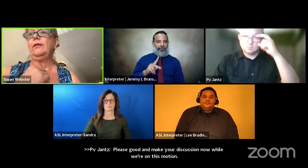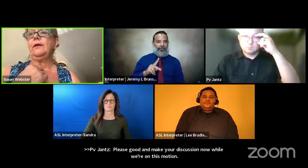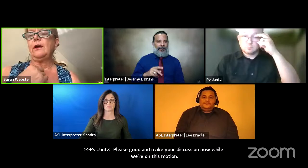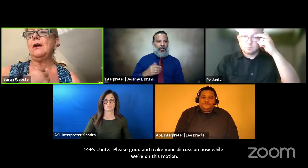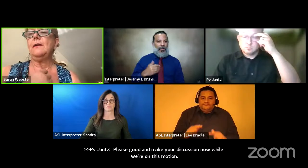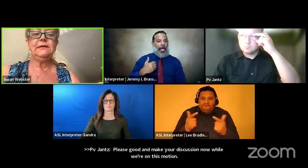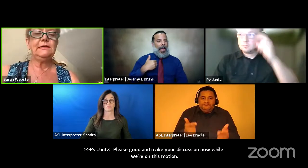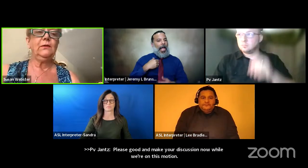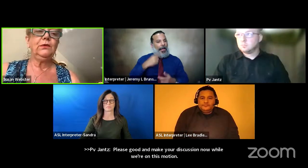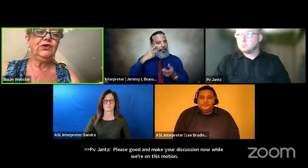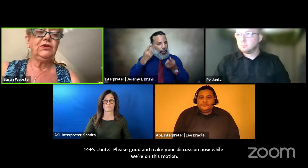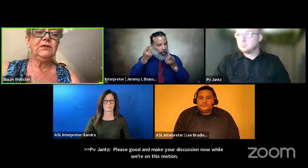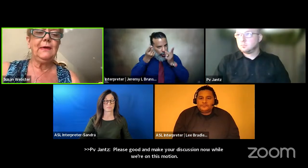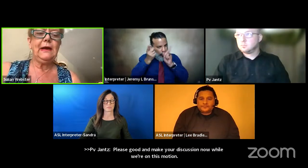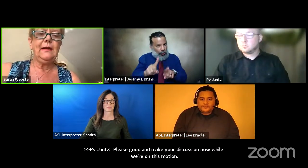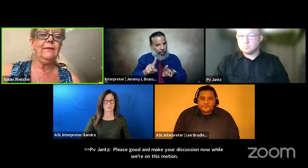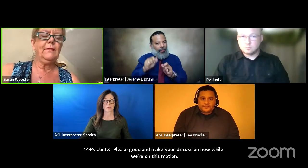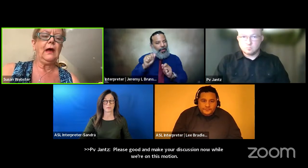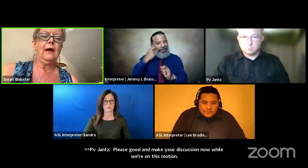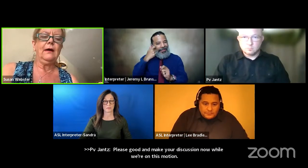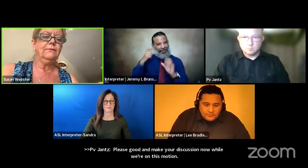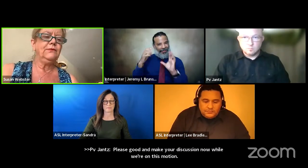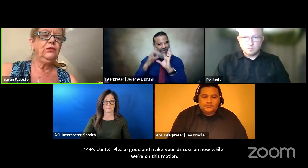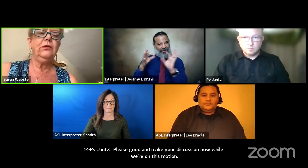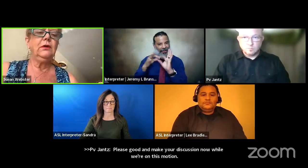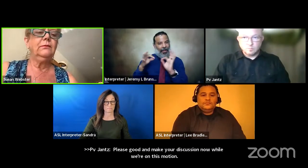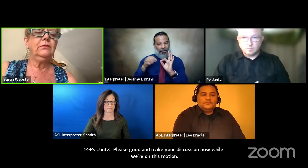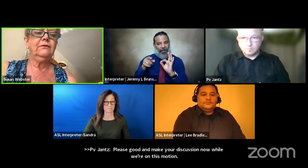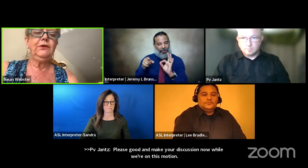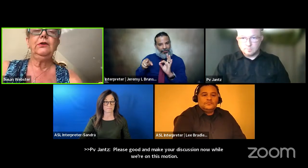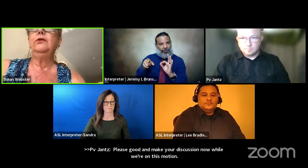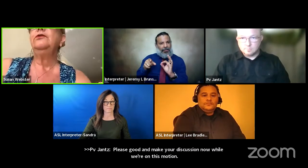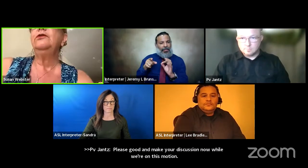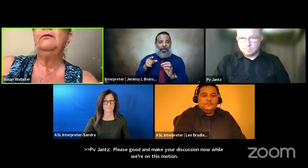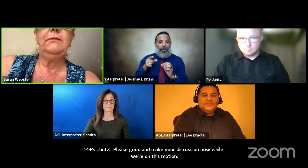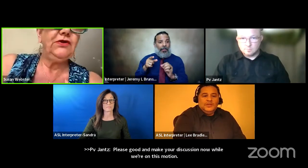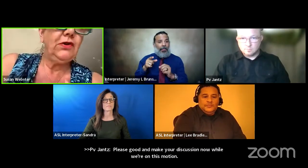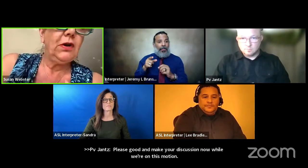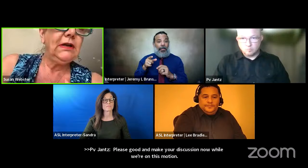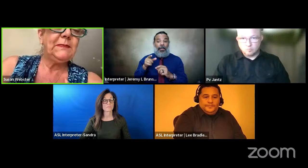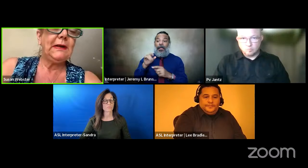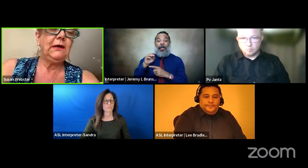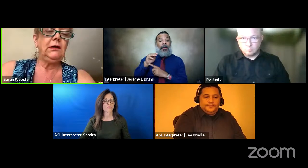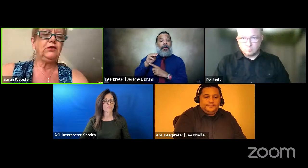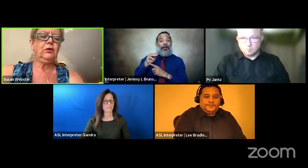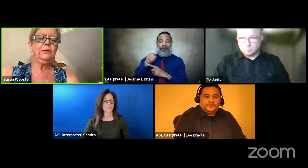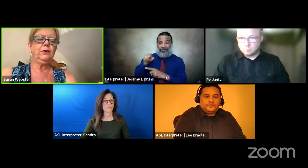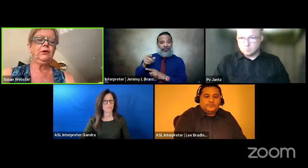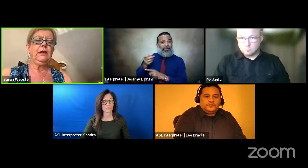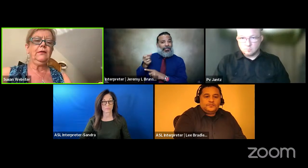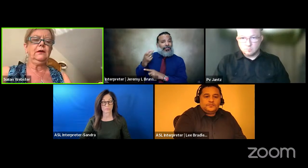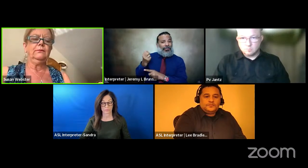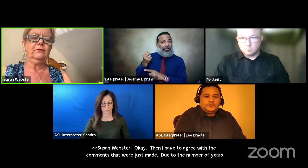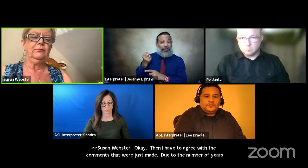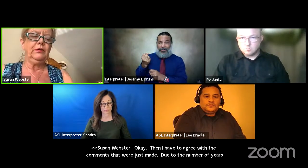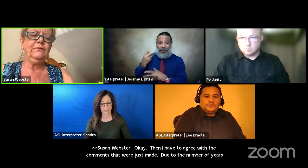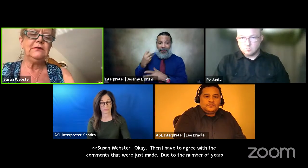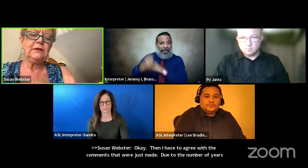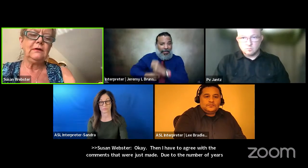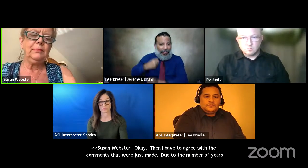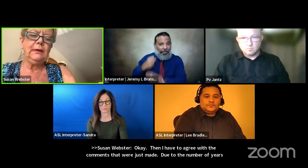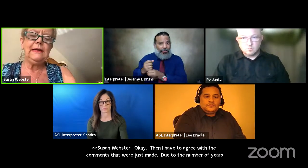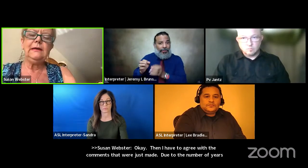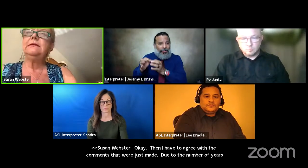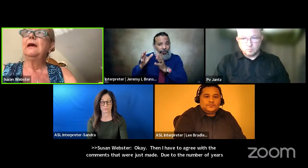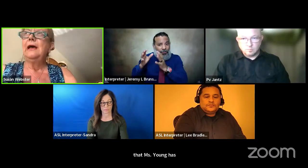with the comments that were just made. Due to the number of years that Ms. Young has been an interpreter and the number of